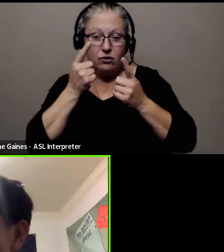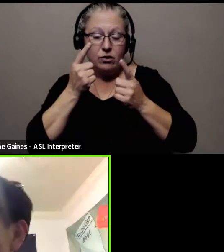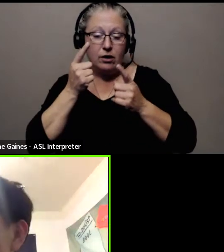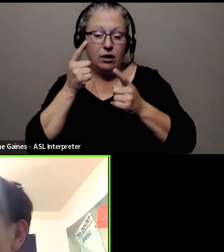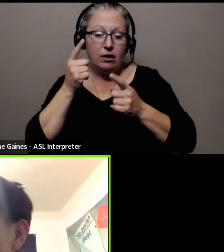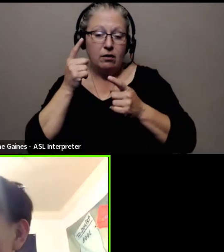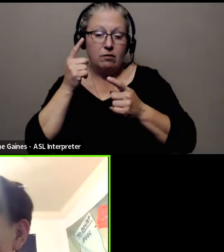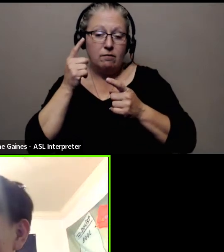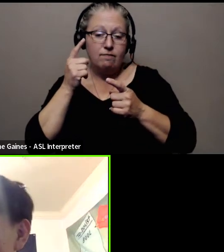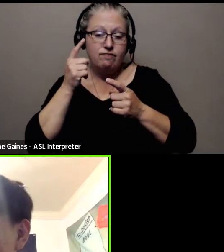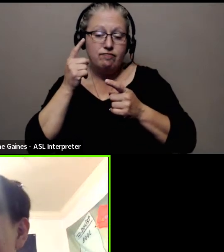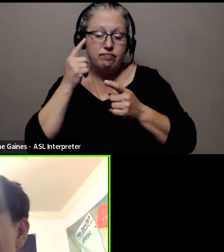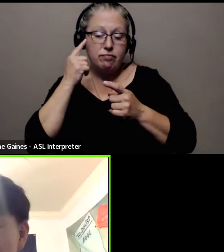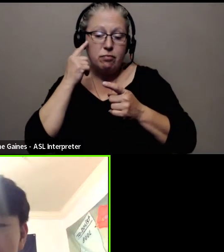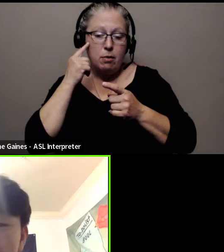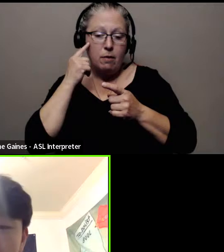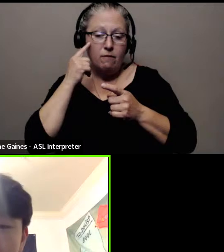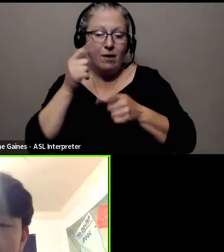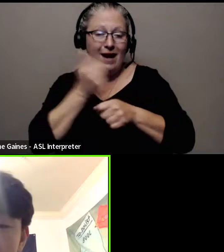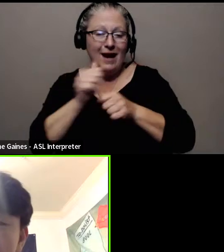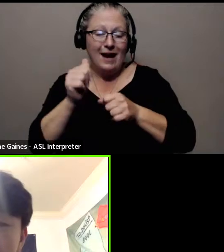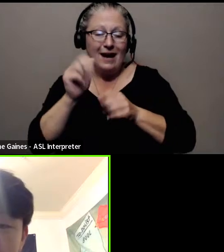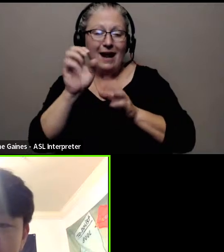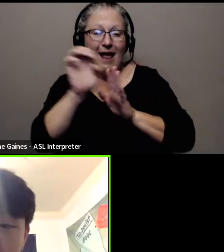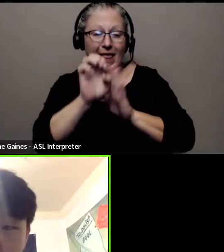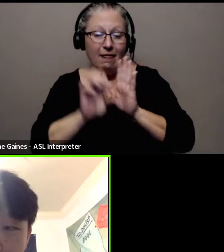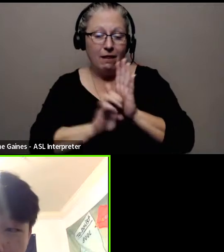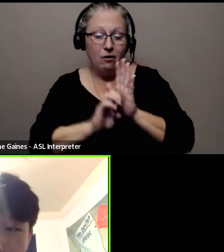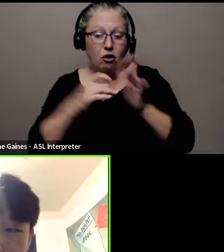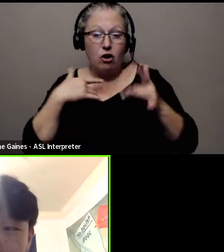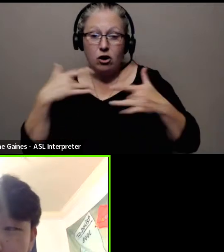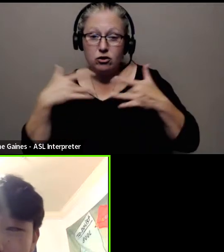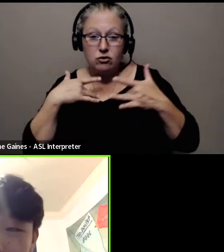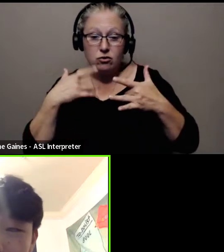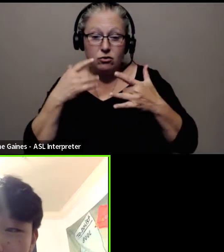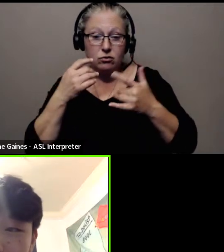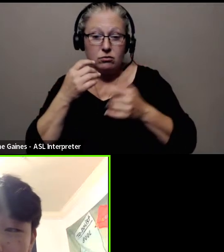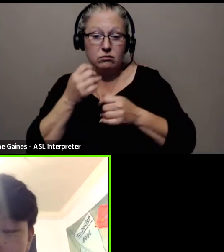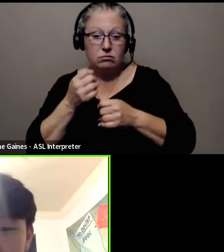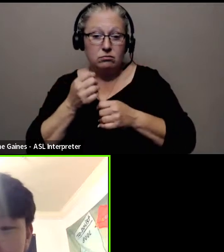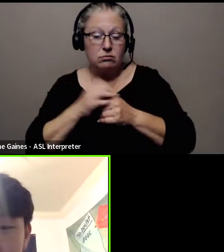like any ethical concerns or whatnot.